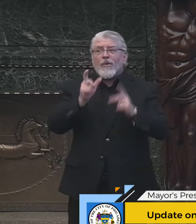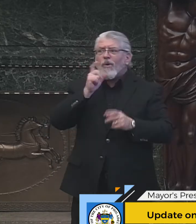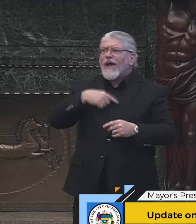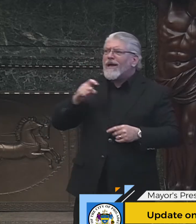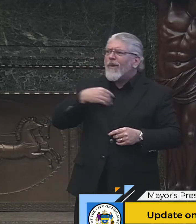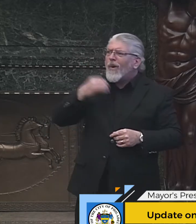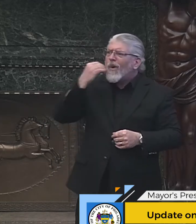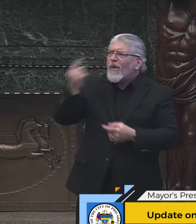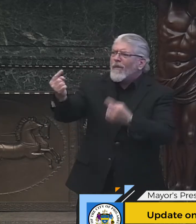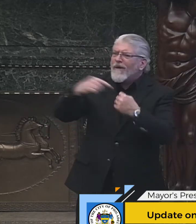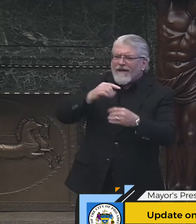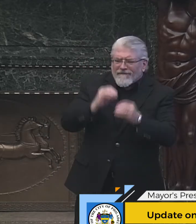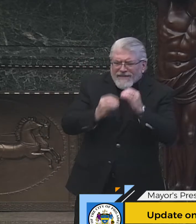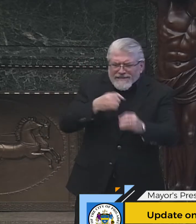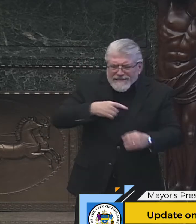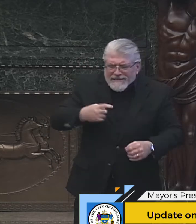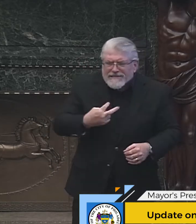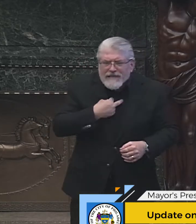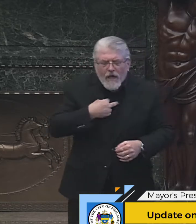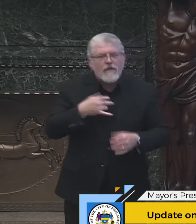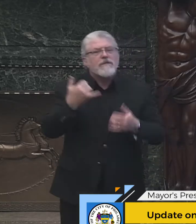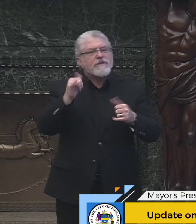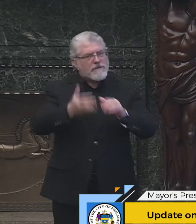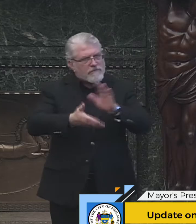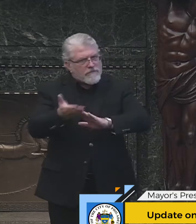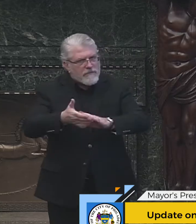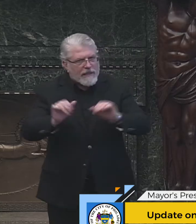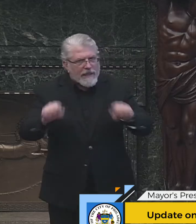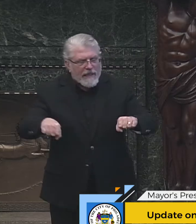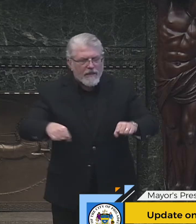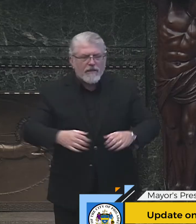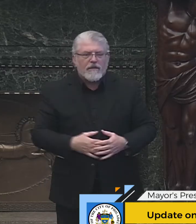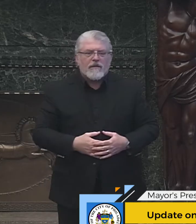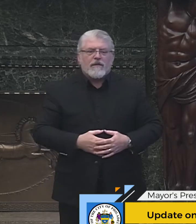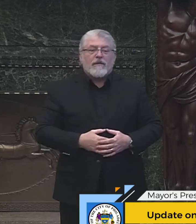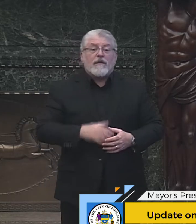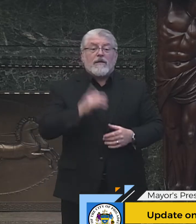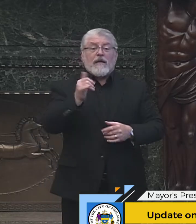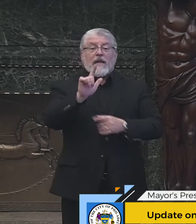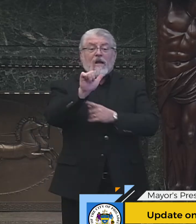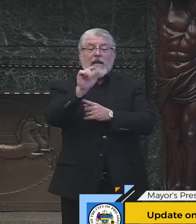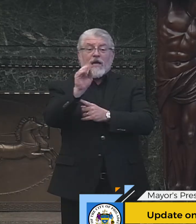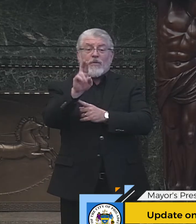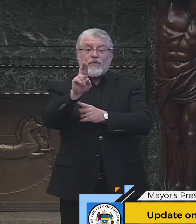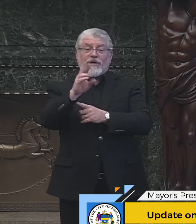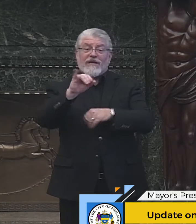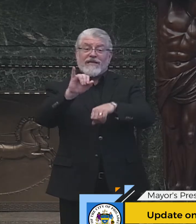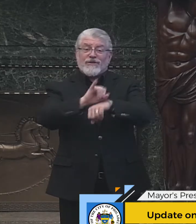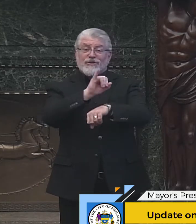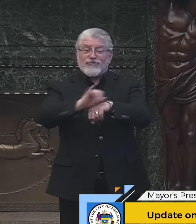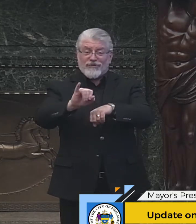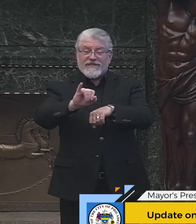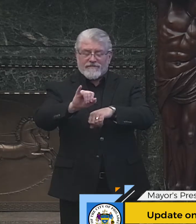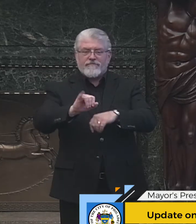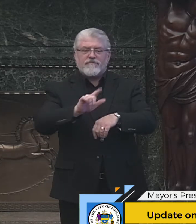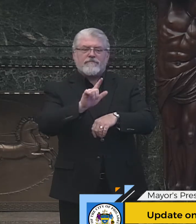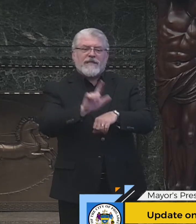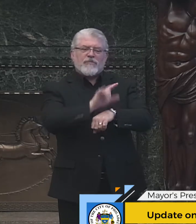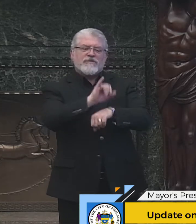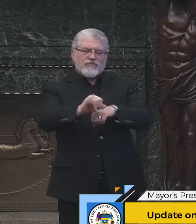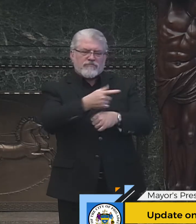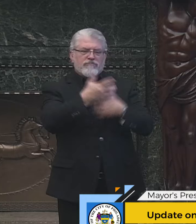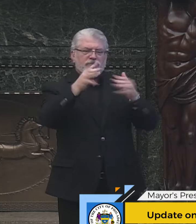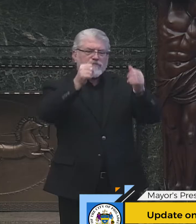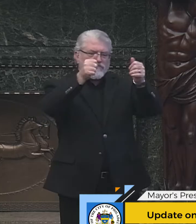phila.gov/LI. Also yesterday, as you may know, we announced that Martin Luther King Drive is now closed